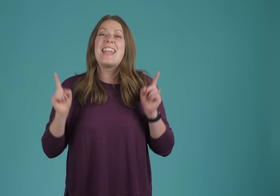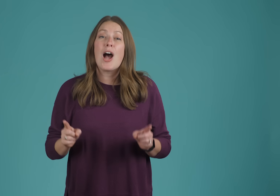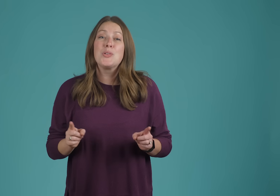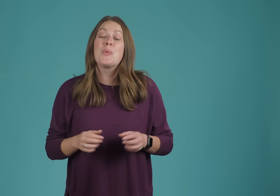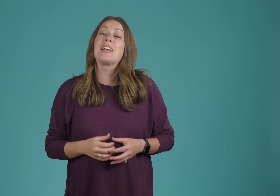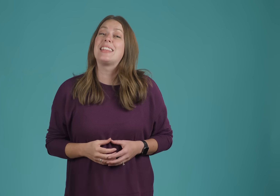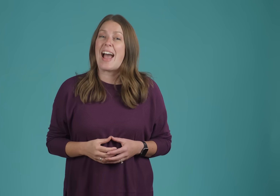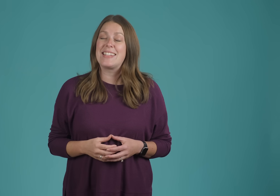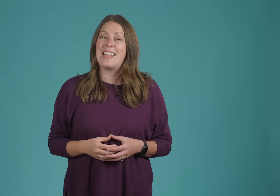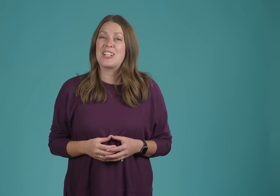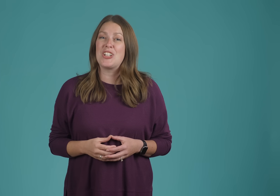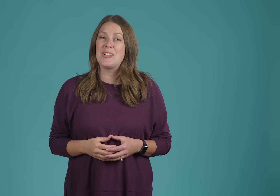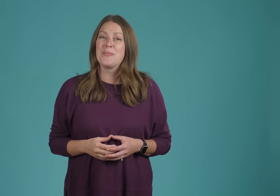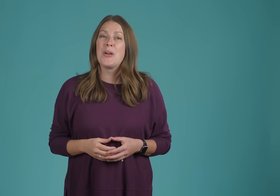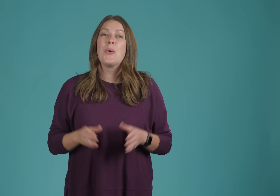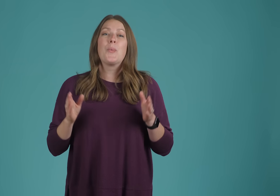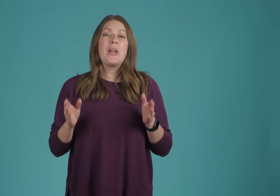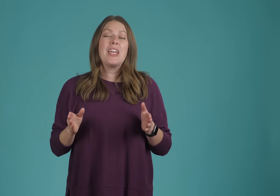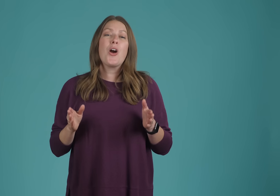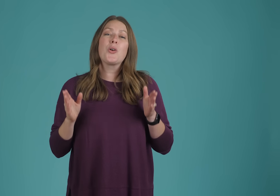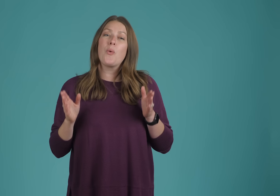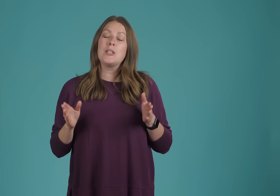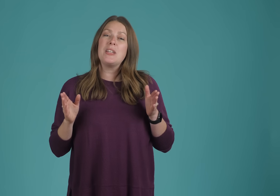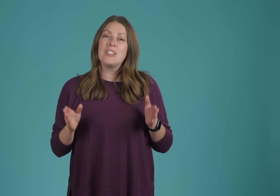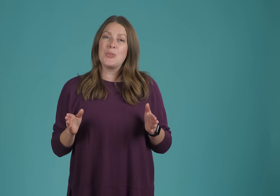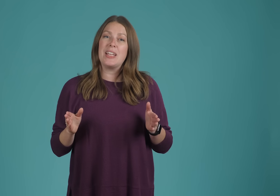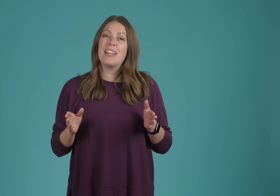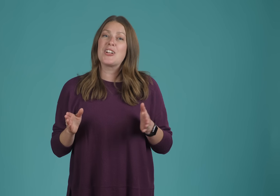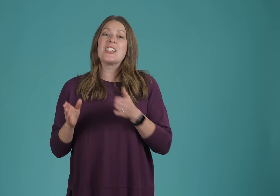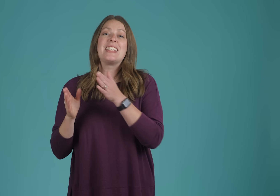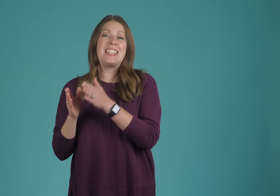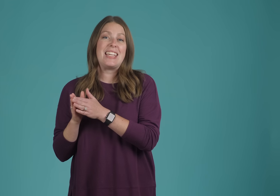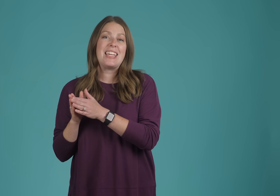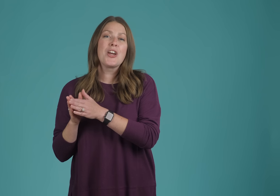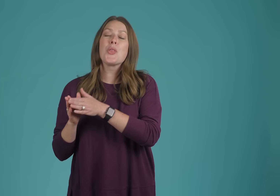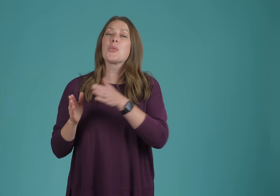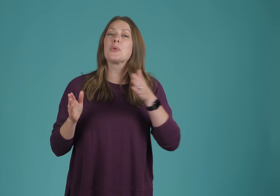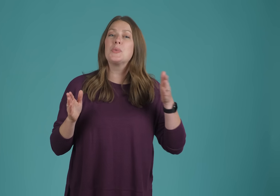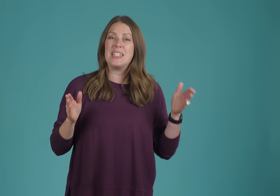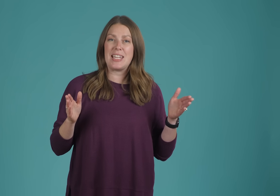Now to our last section. We are going to be doing letters T through Z.